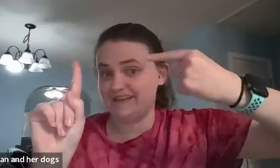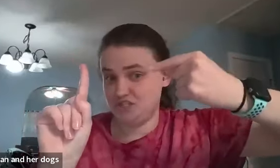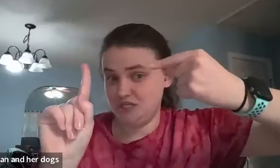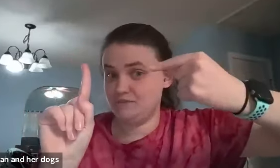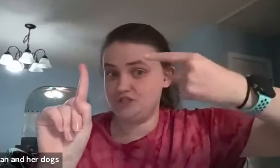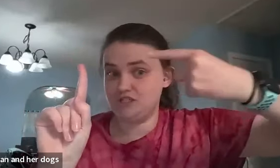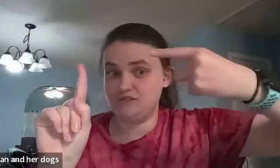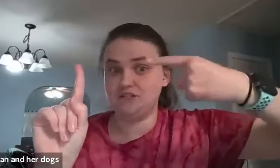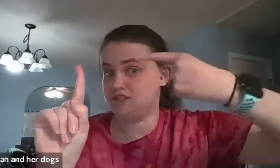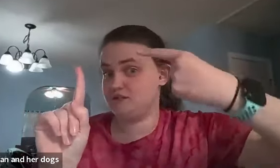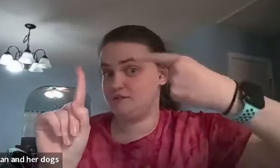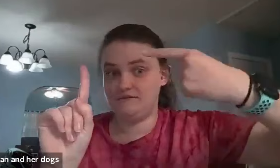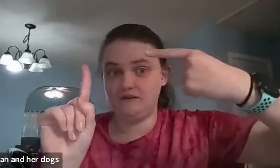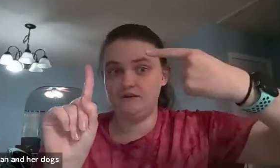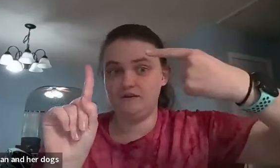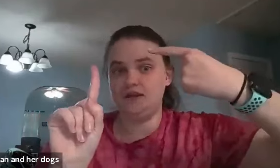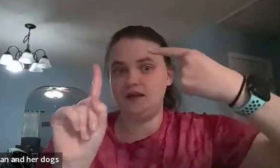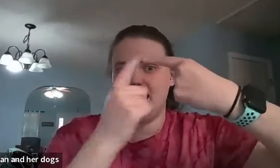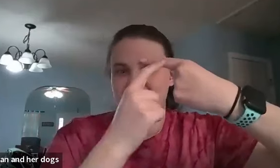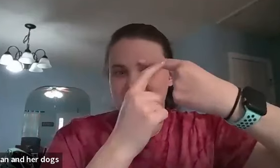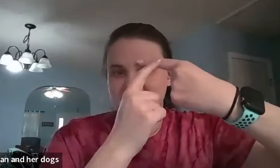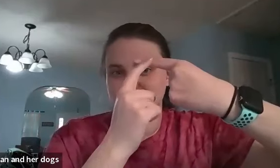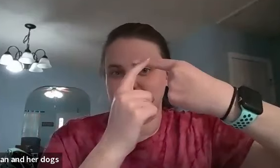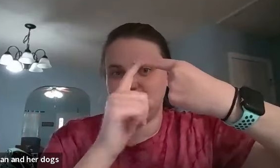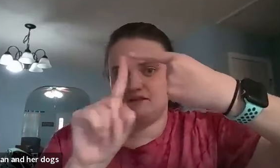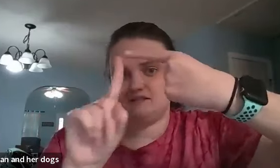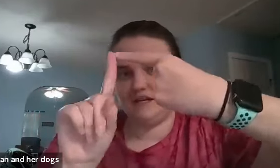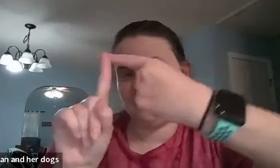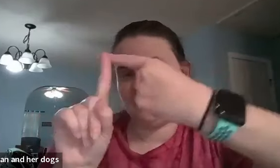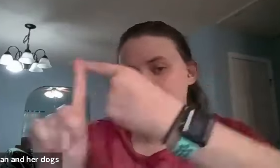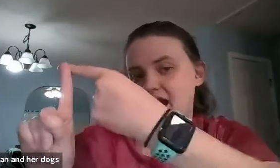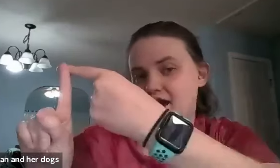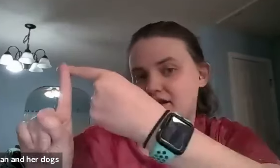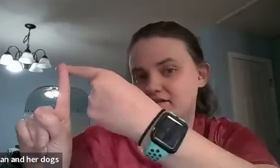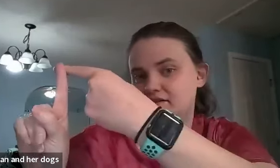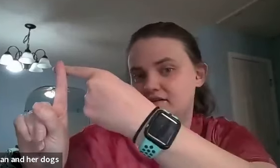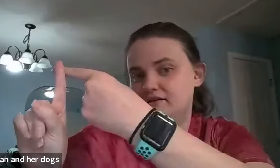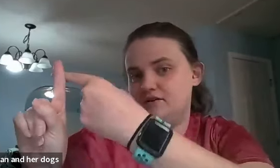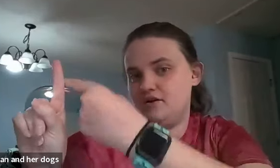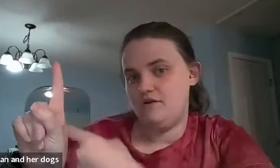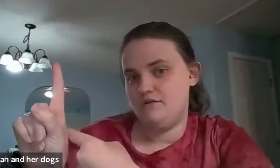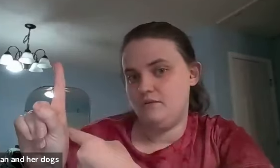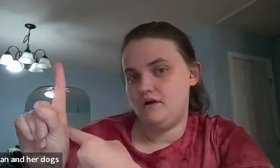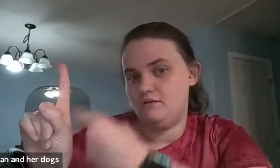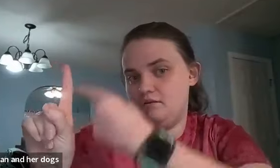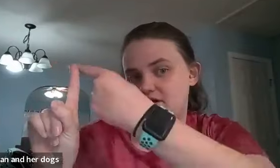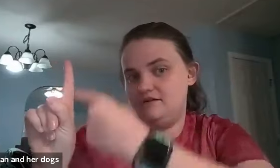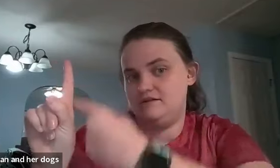G motion, but just the pointer finger. And this finger is going to come on the back of the other one.